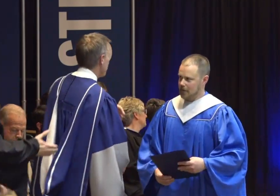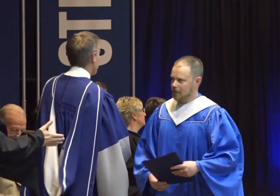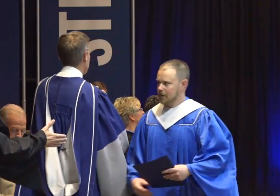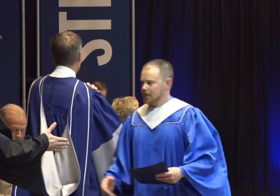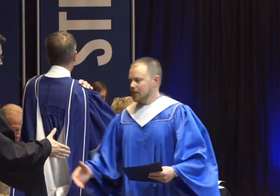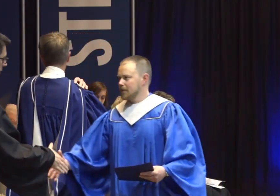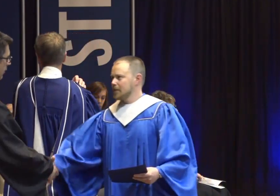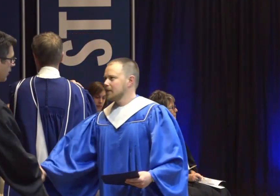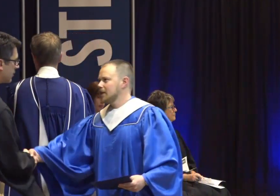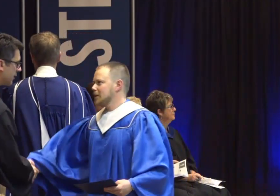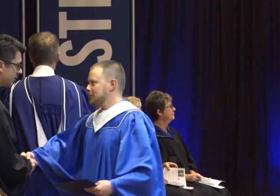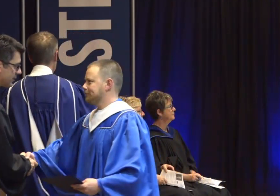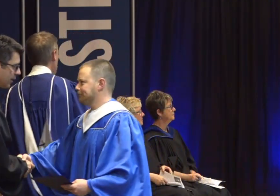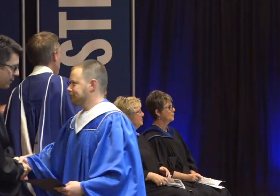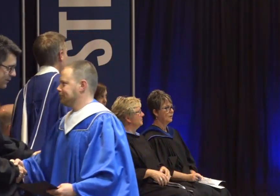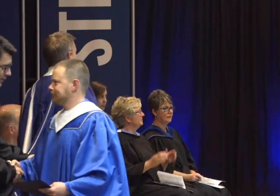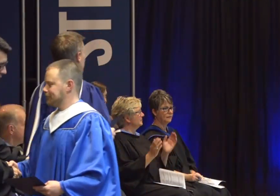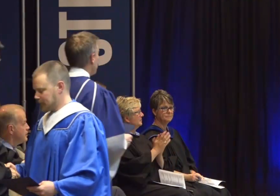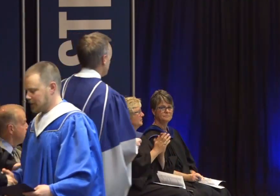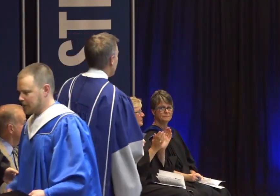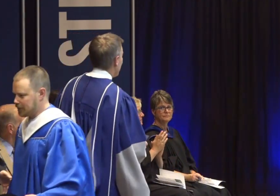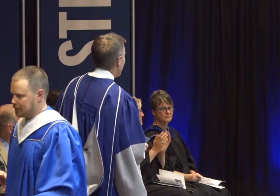Jade Smith, honors.